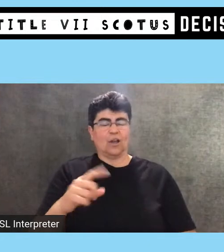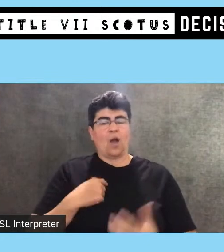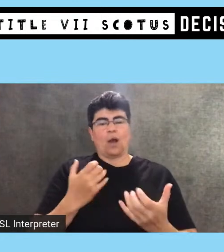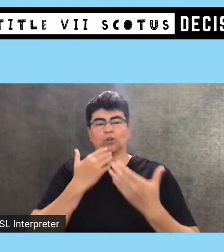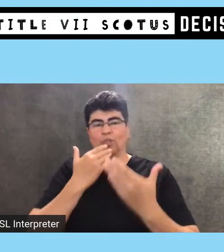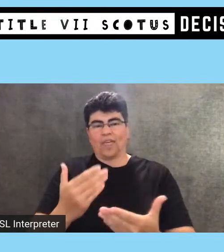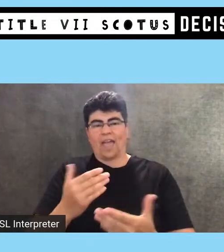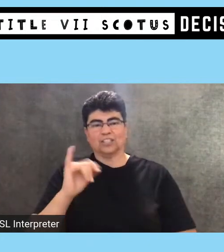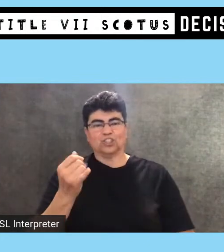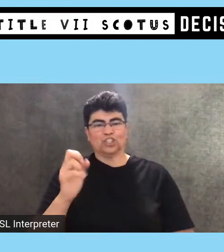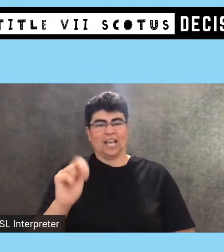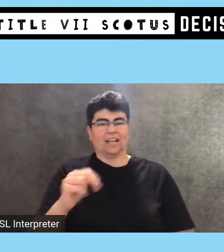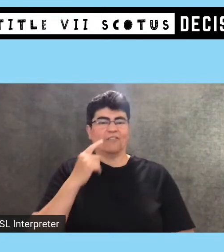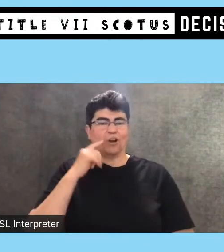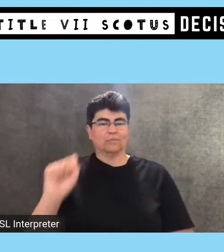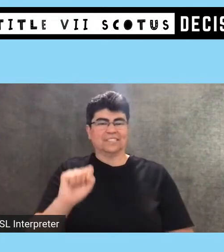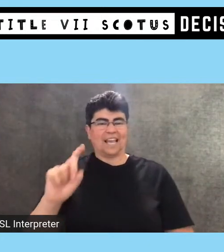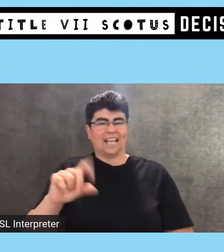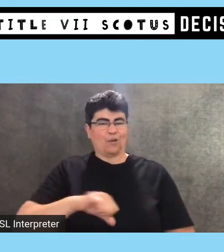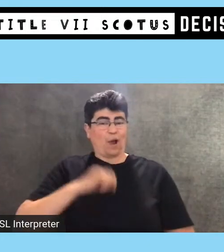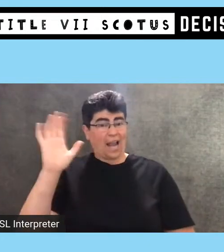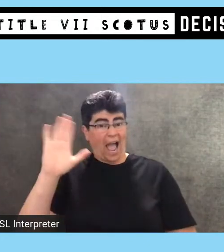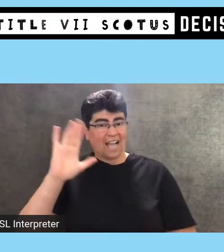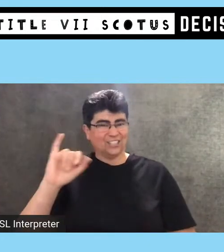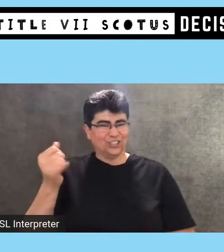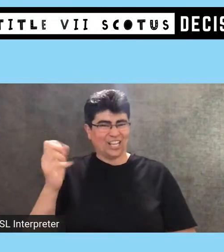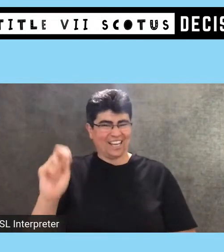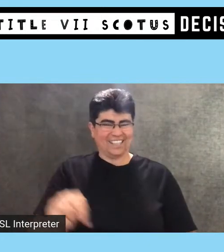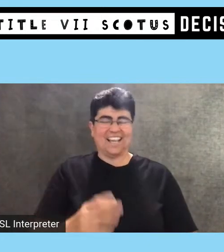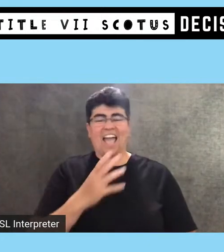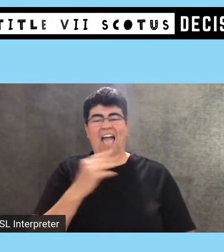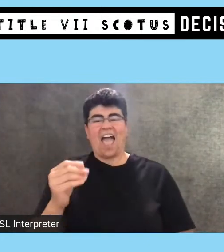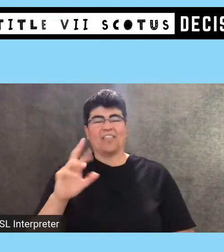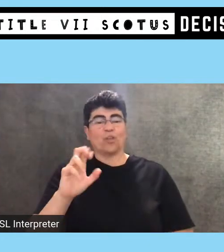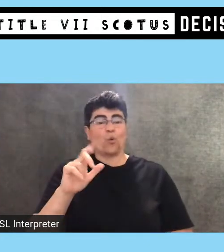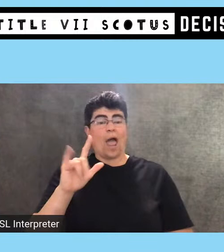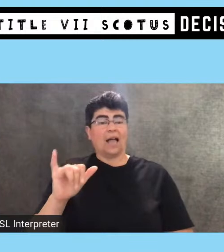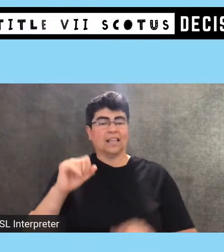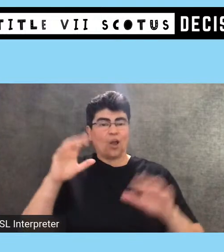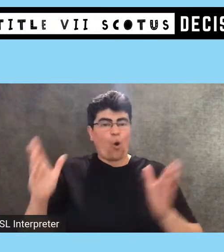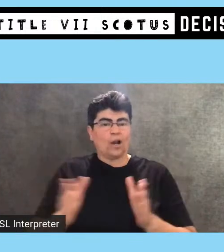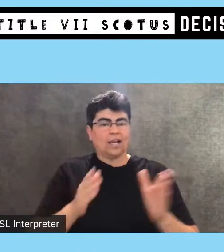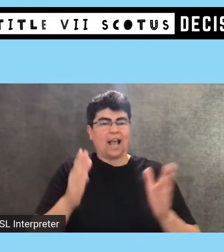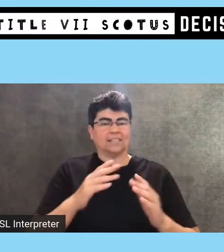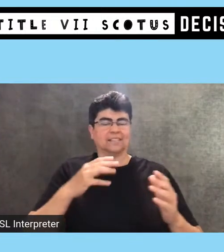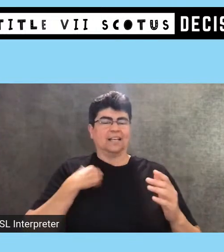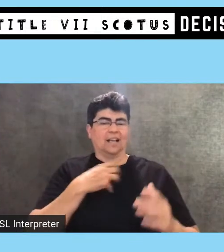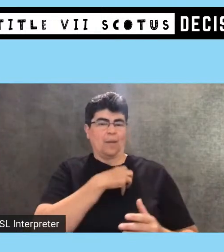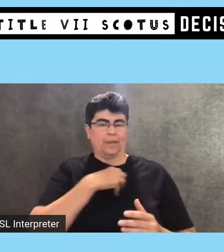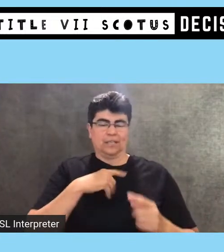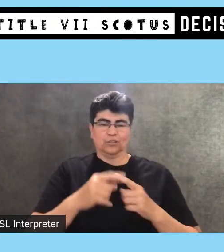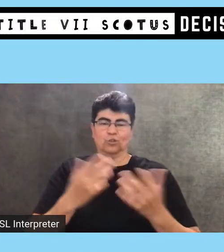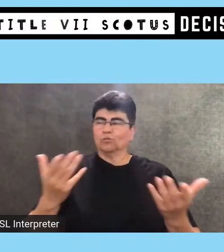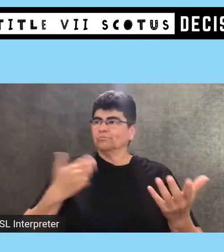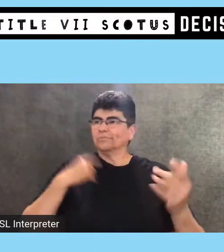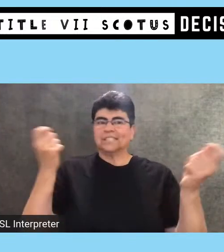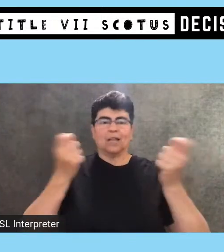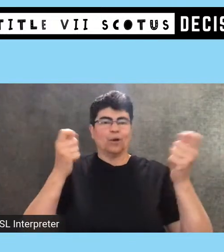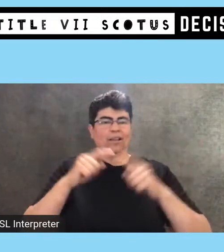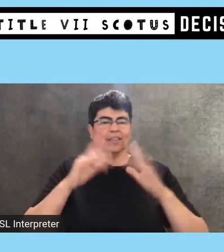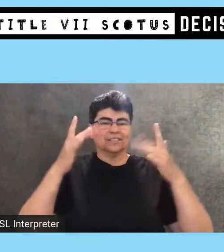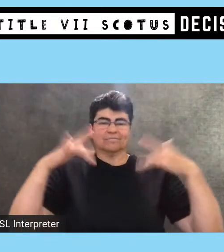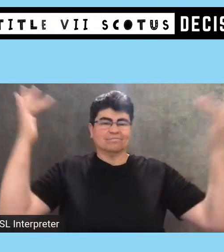from San Diego Pride, hi Jen, and the Rally Organizing Committee for inviting us to celebrate in this glorious moment. It's